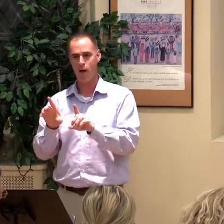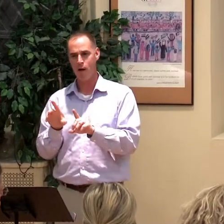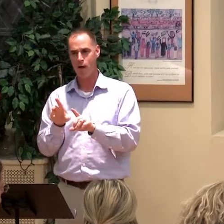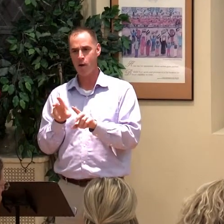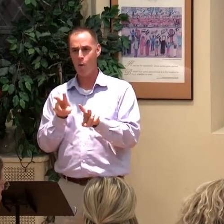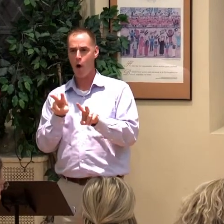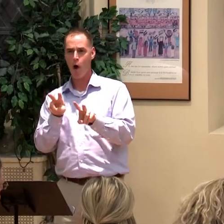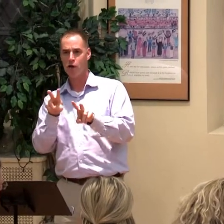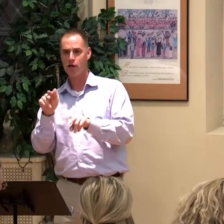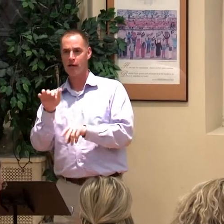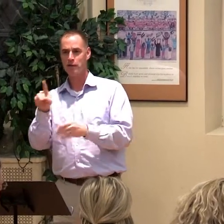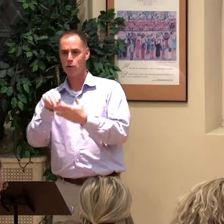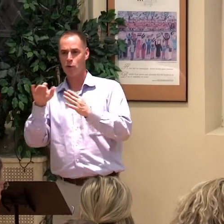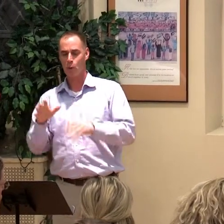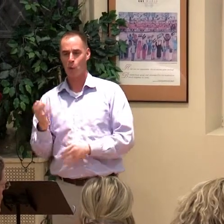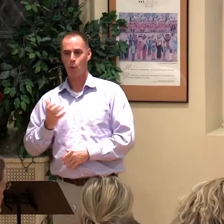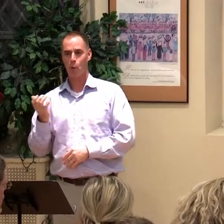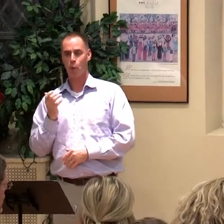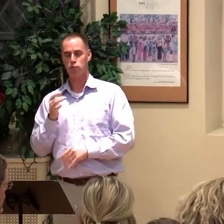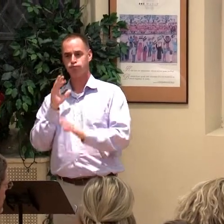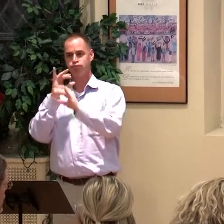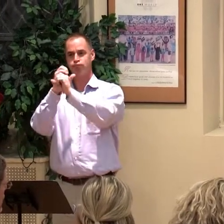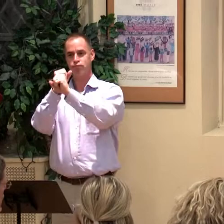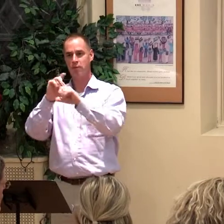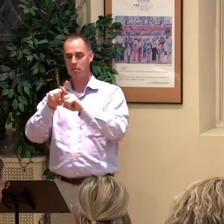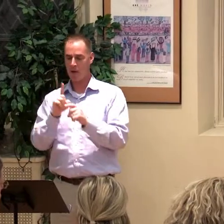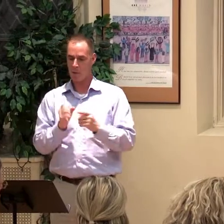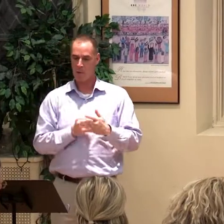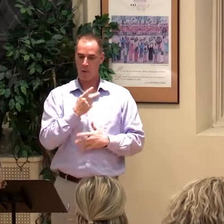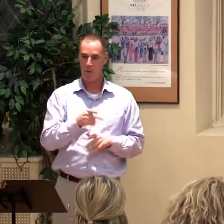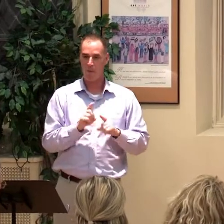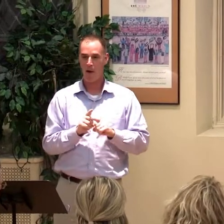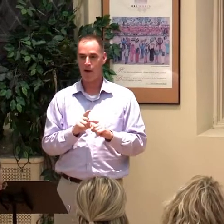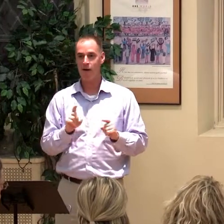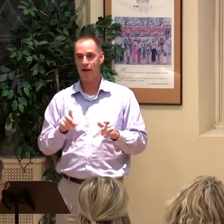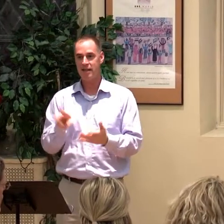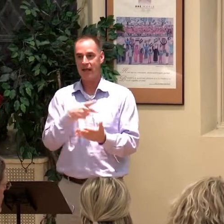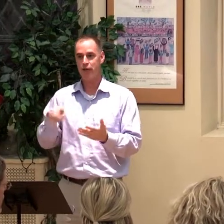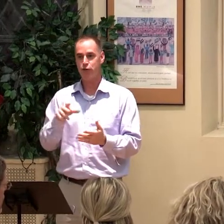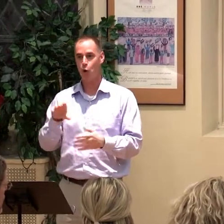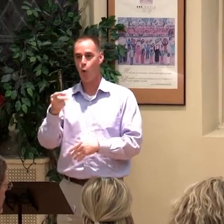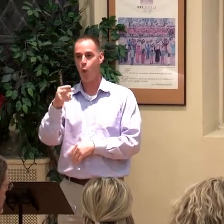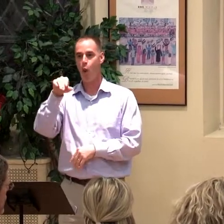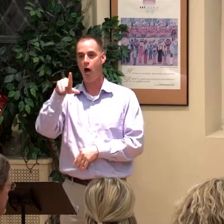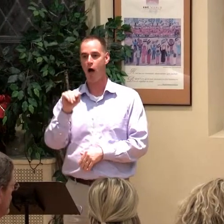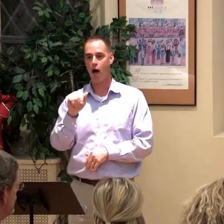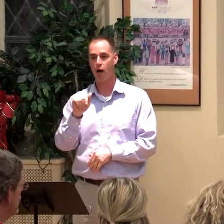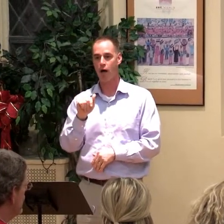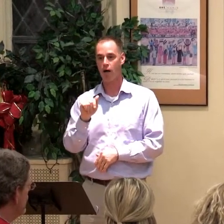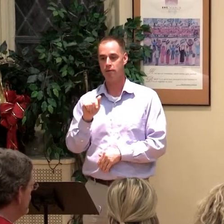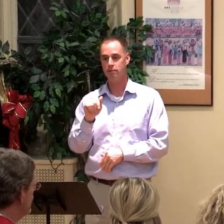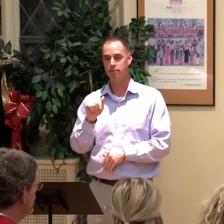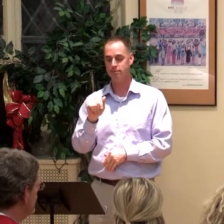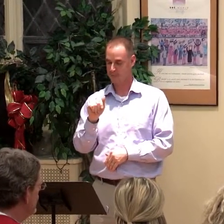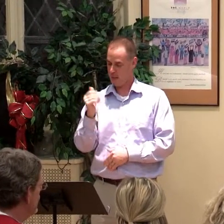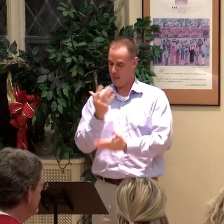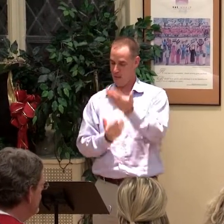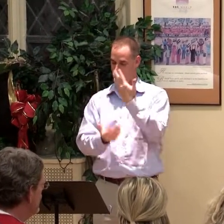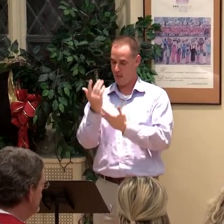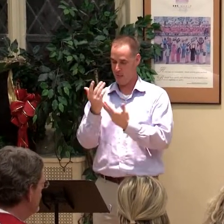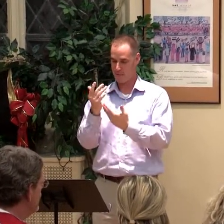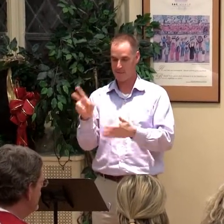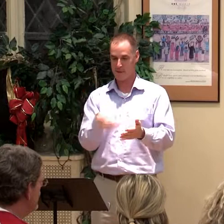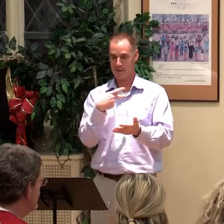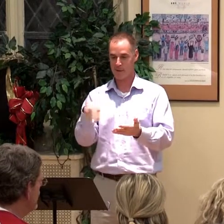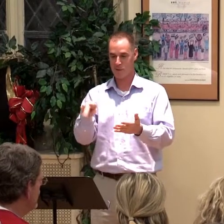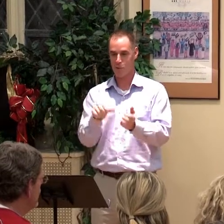you because I'm a poet, but I'm also a hula dancer. And so I dance with my hands. And when I